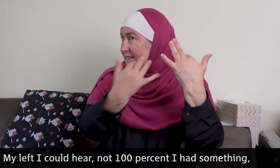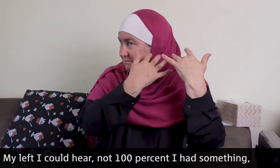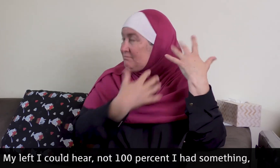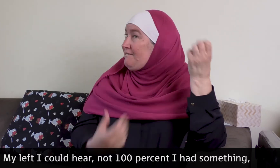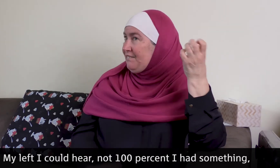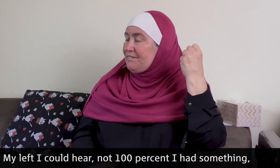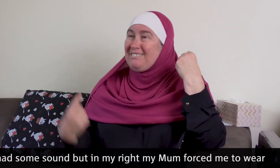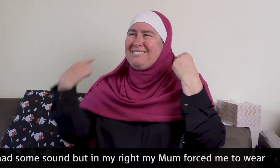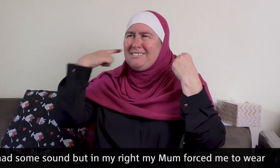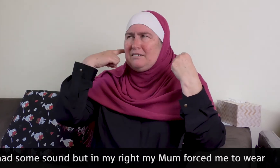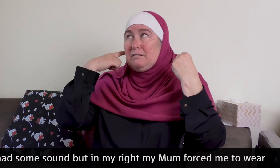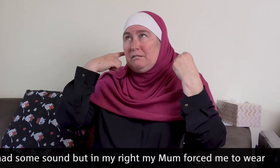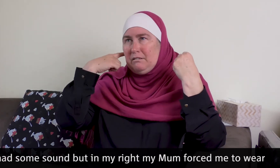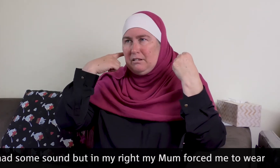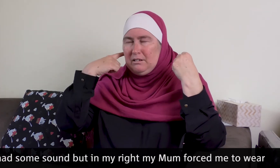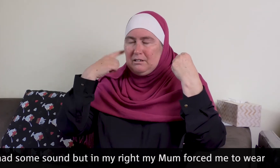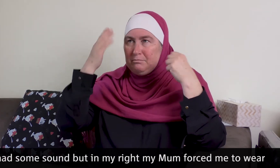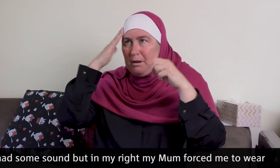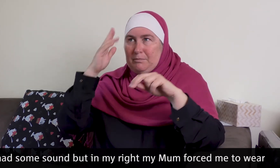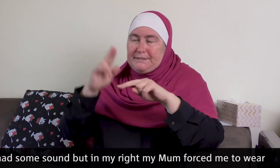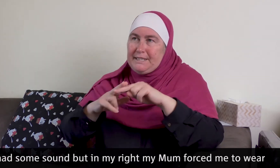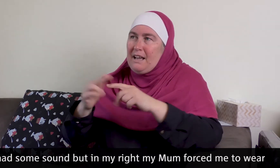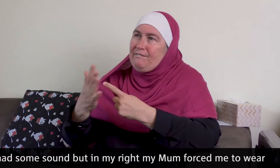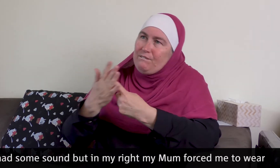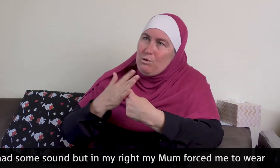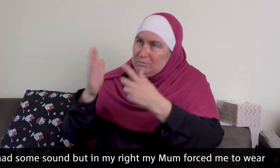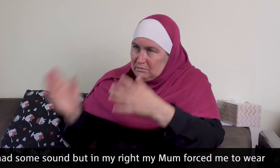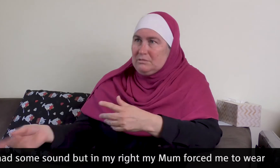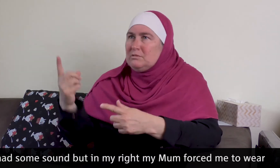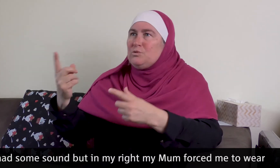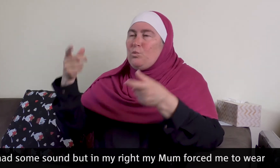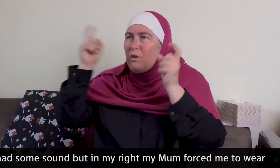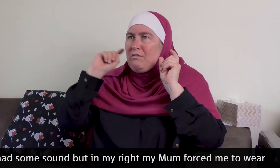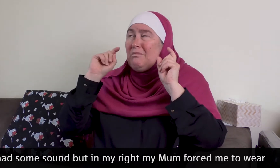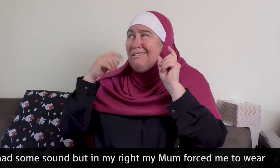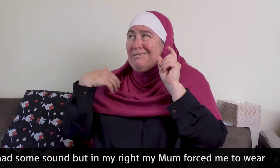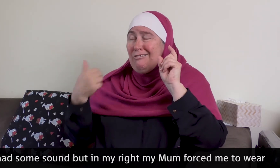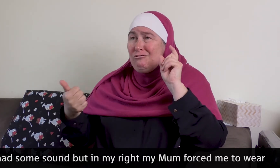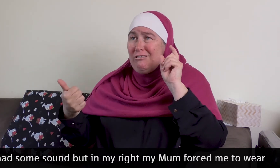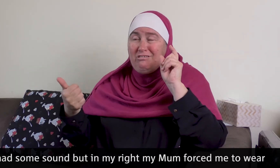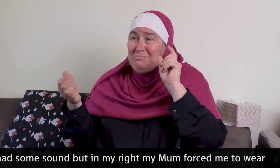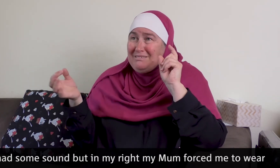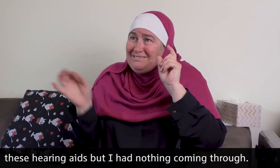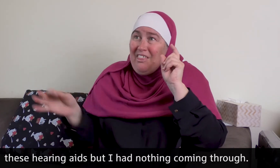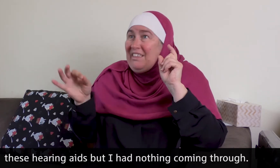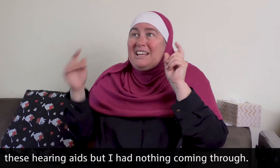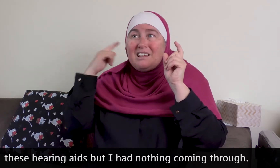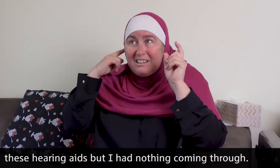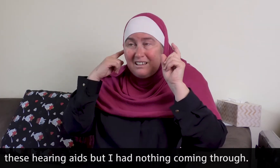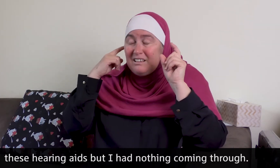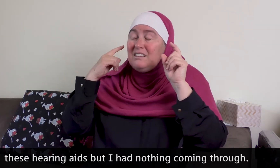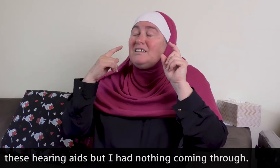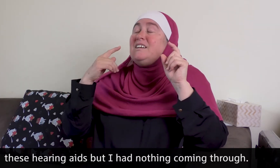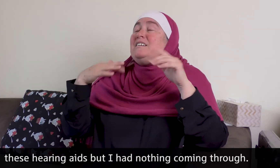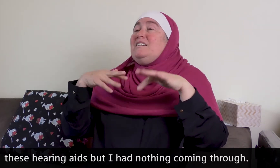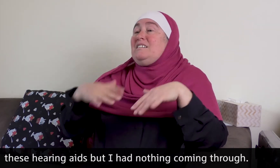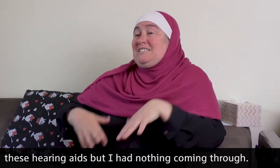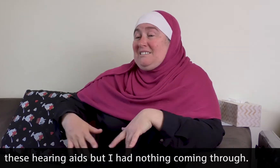had some sound, but in my right, my mum forced me to wear these hearing aids, but I had nothing coming